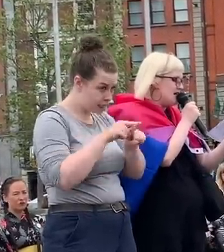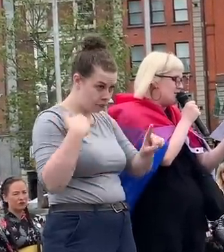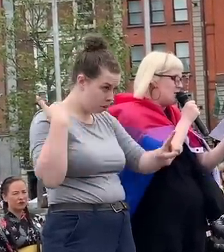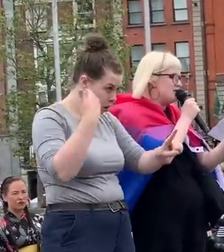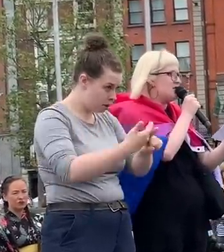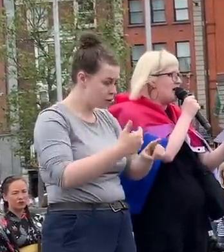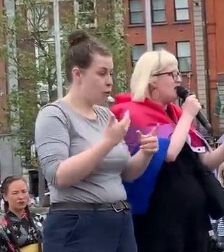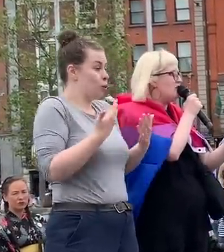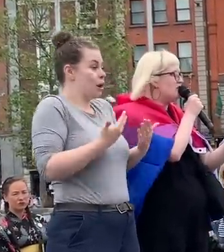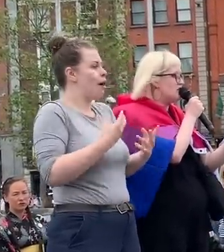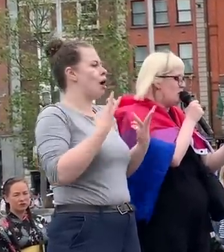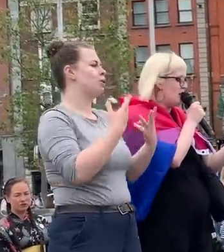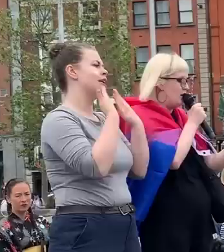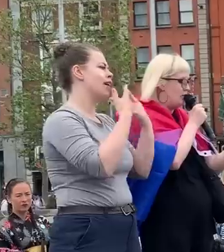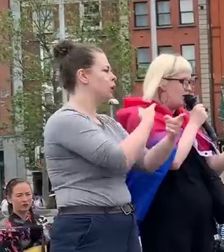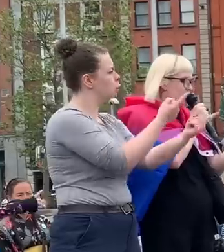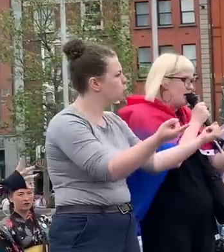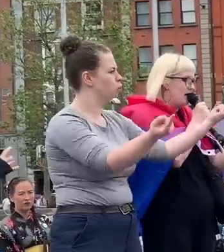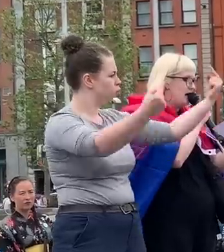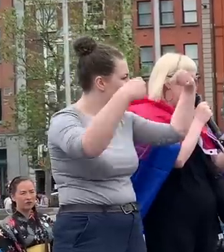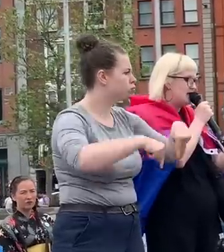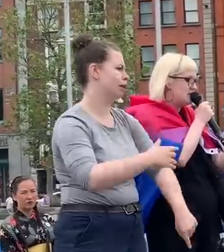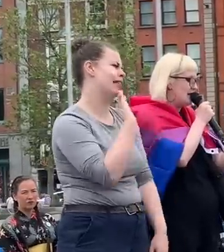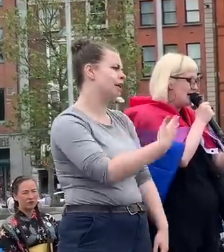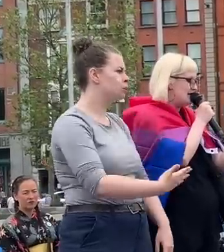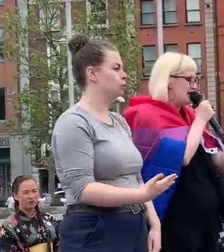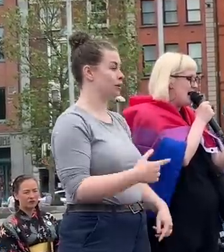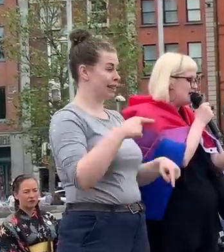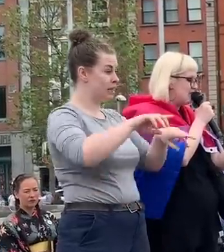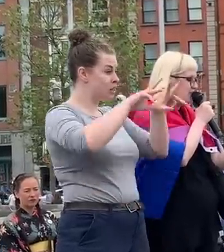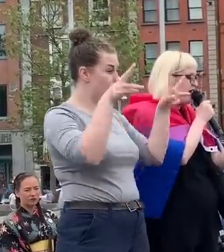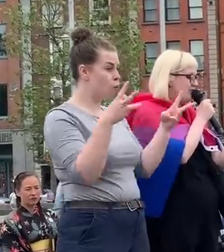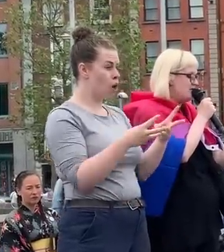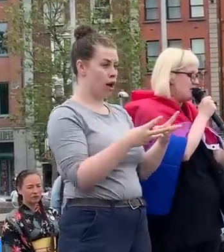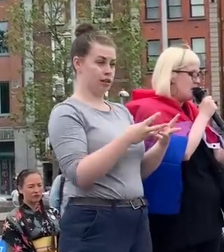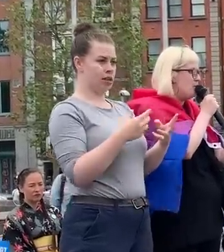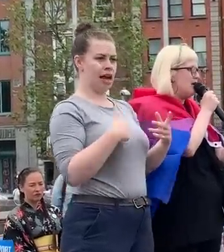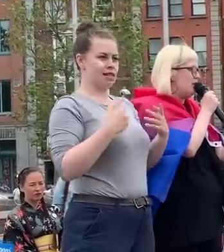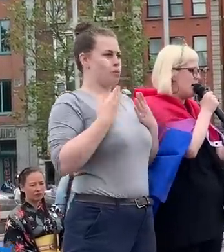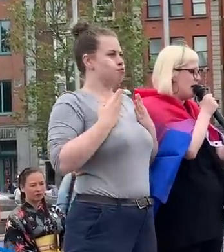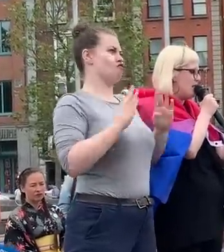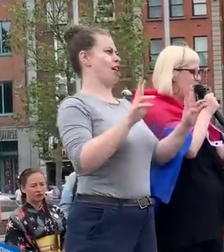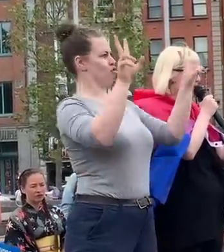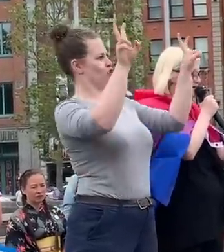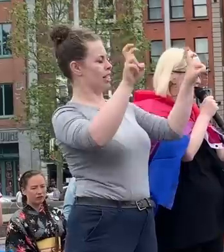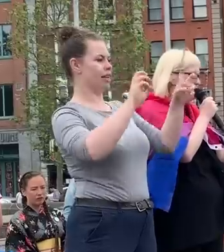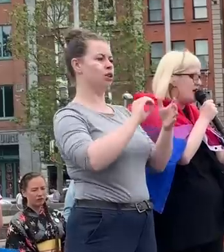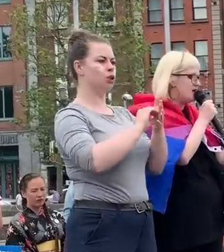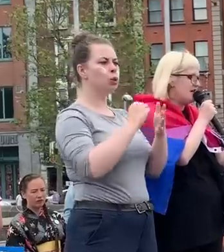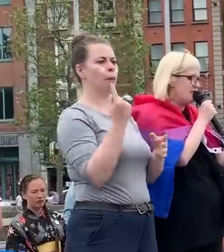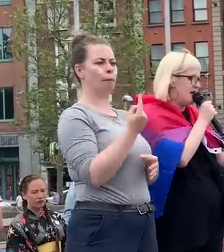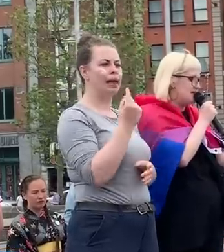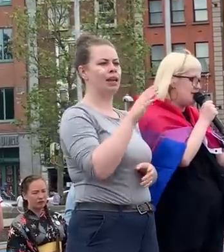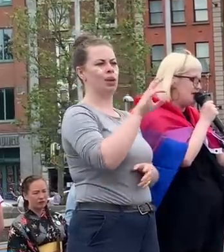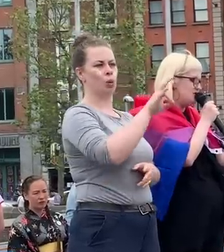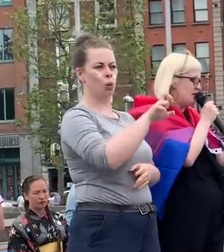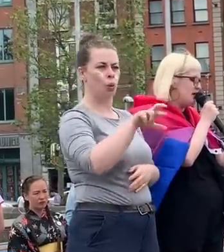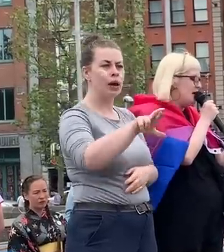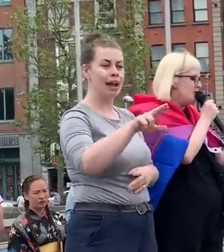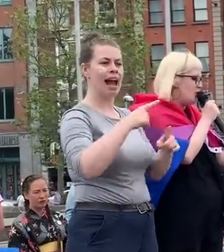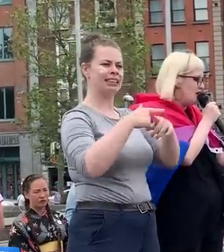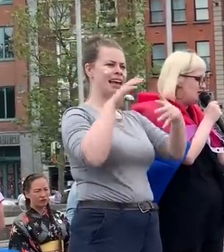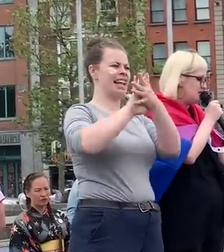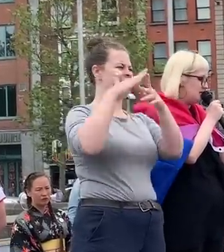I'd like to take a moment to thank you for showing up. In this world, it is an act of bravery to be openly queer, and more so to pit yourself against the